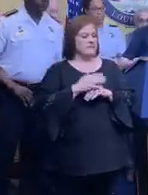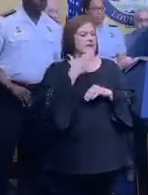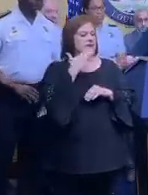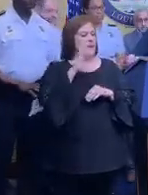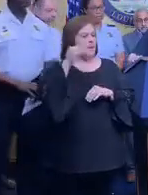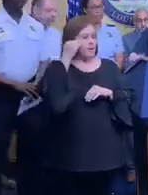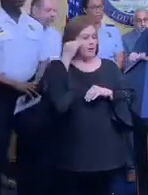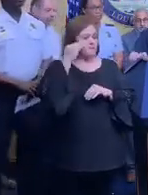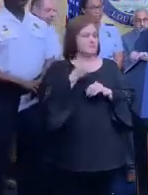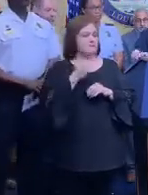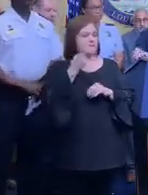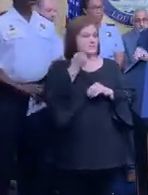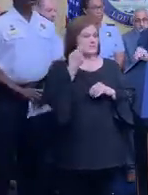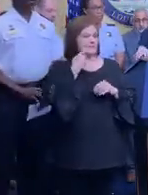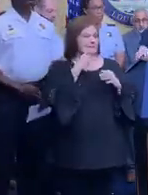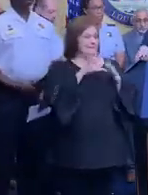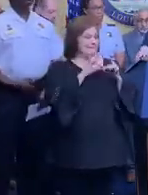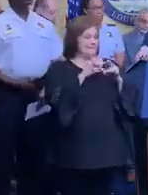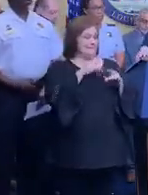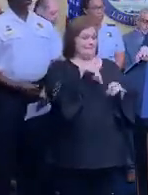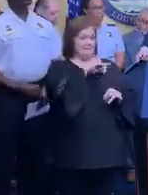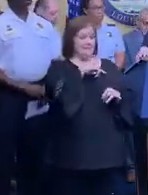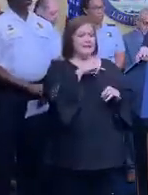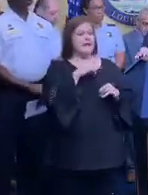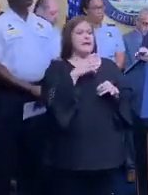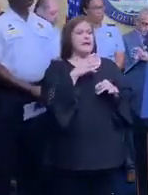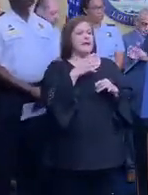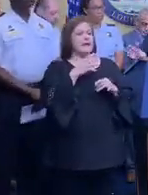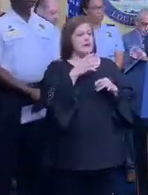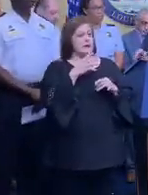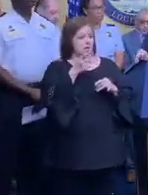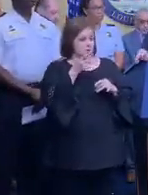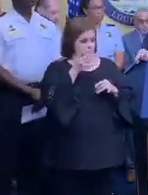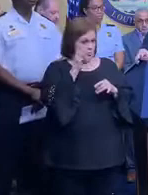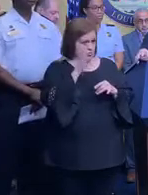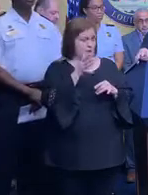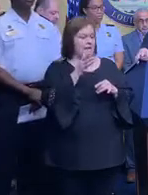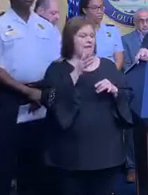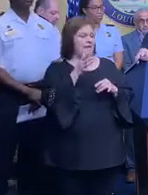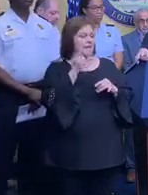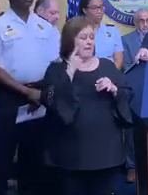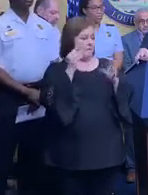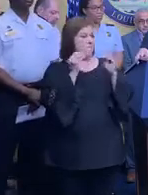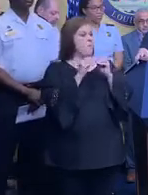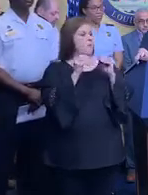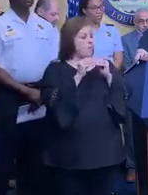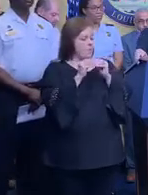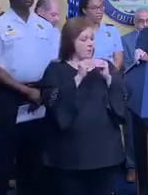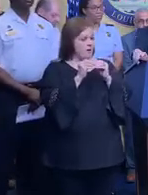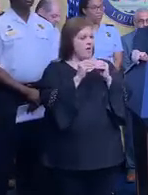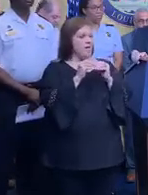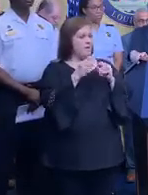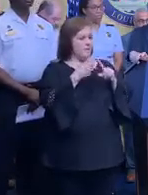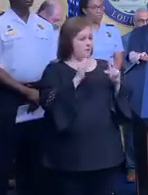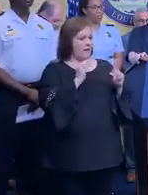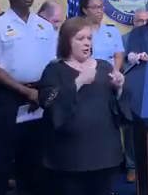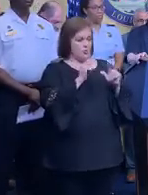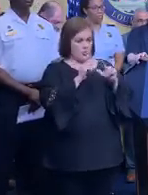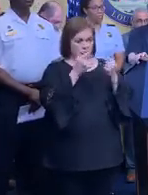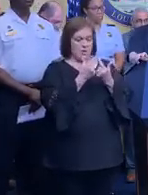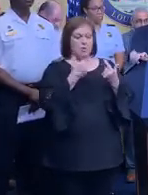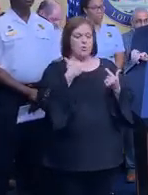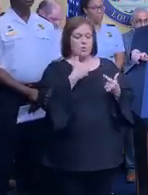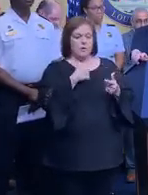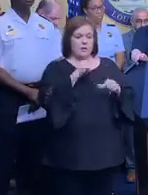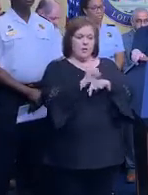Thank you, Mayor. As you've heard from Colin, and as you're going to hear from the remainder of our leadership, we've spent a lot of